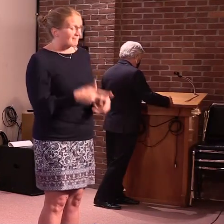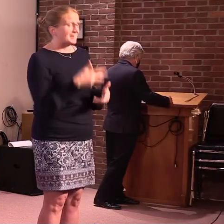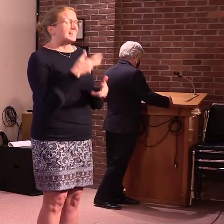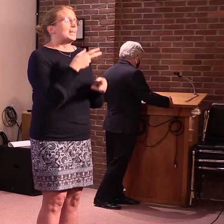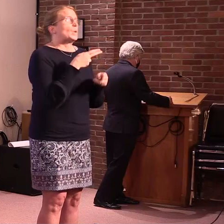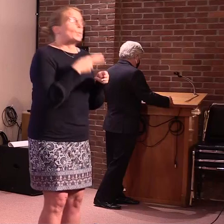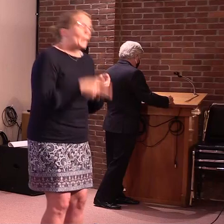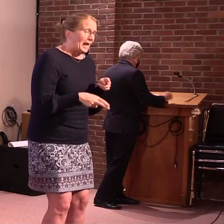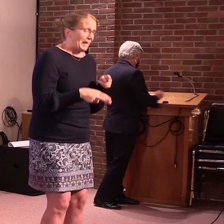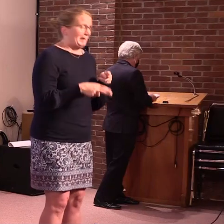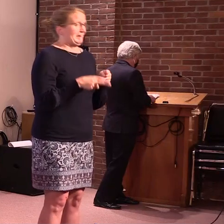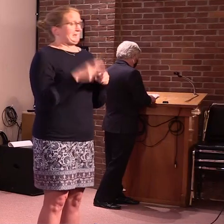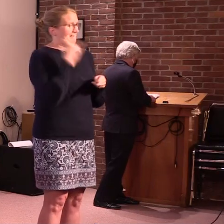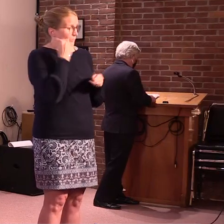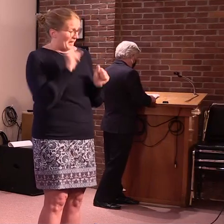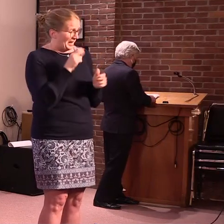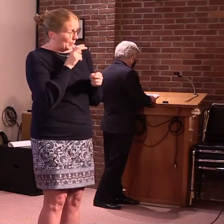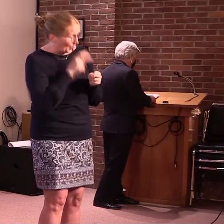Vermont Journal.